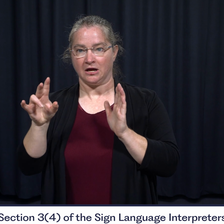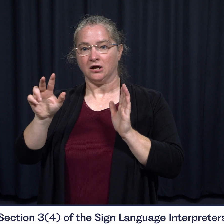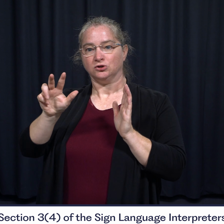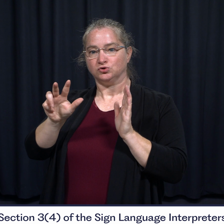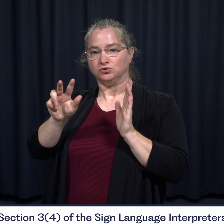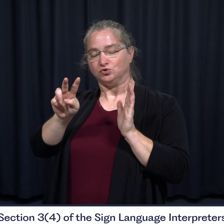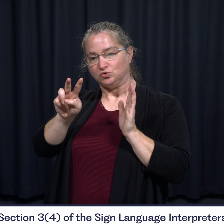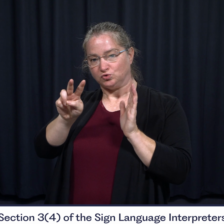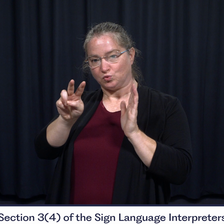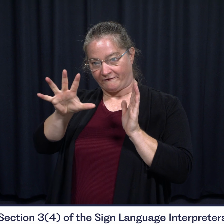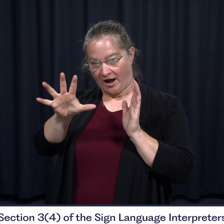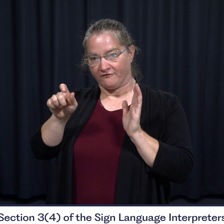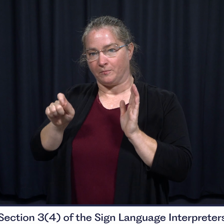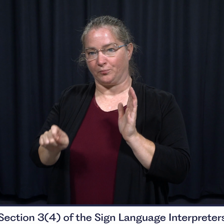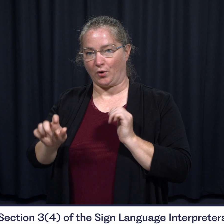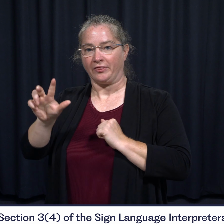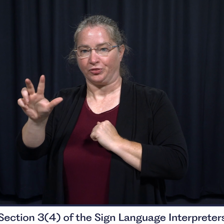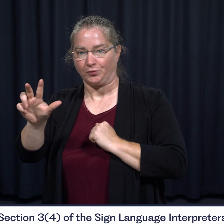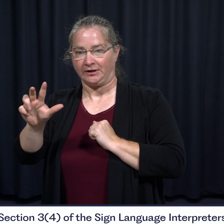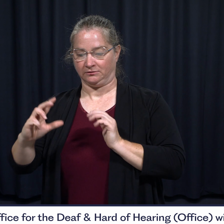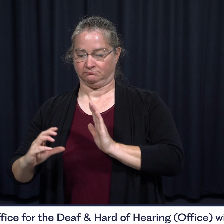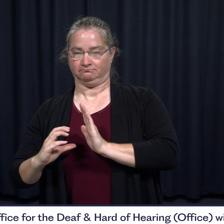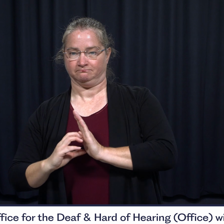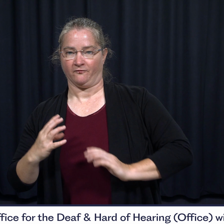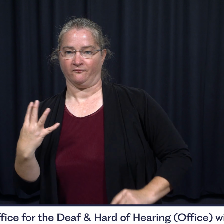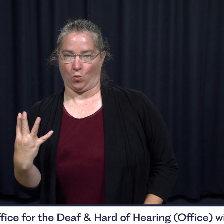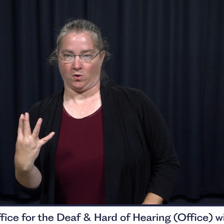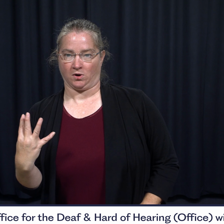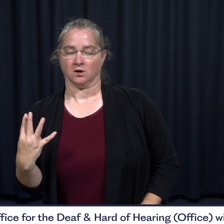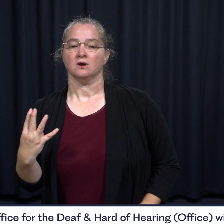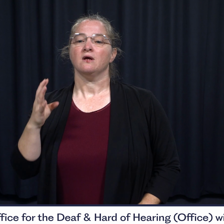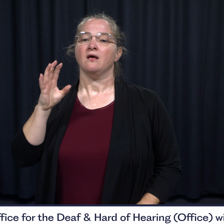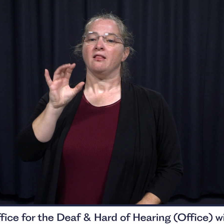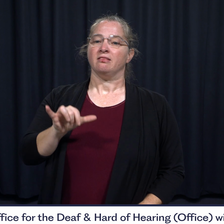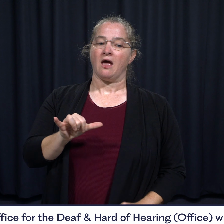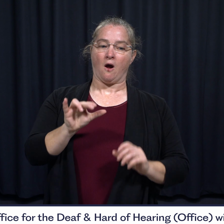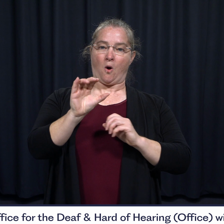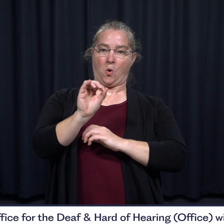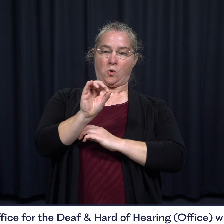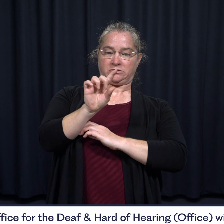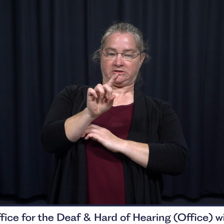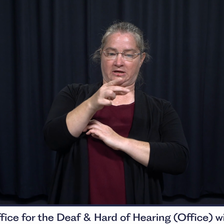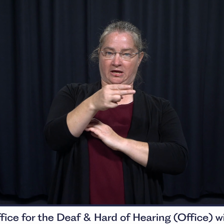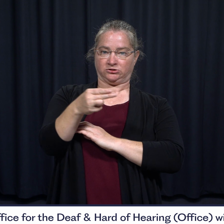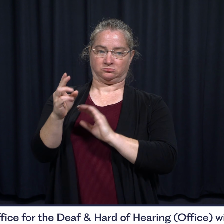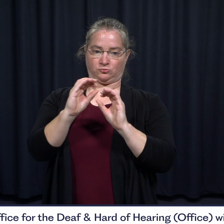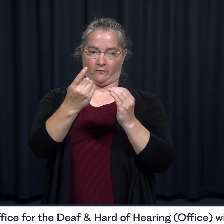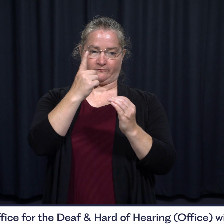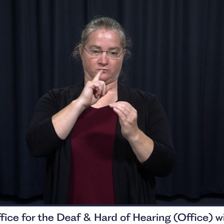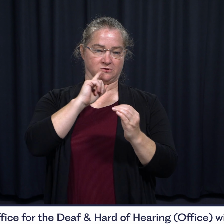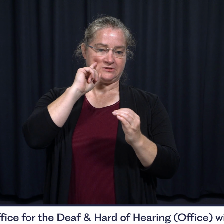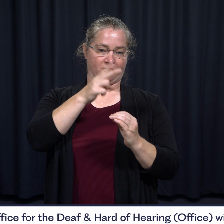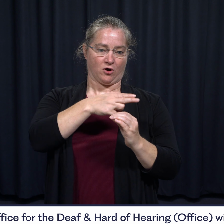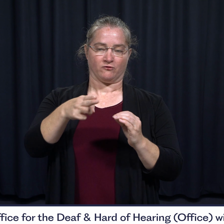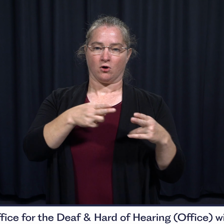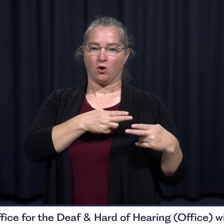1725.3, Subsection 4. The Office for the Deaf and Hard of Hearing, hereafter referred to